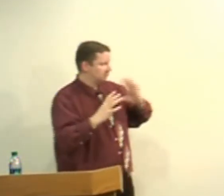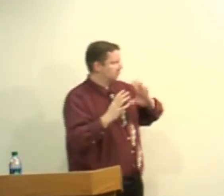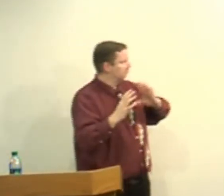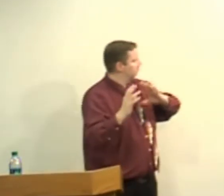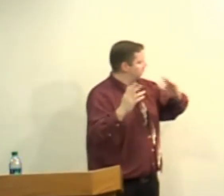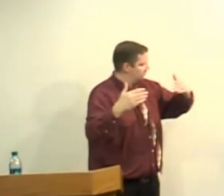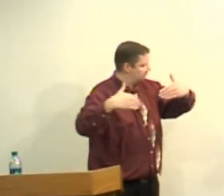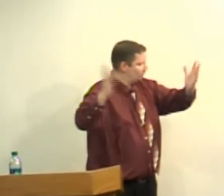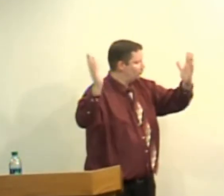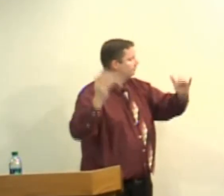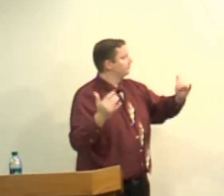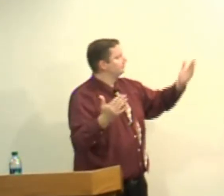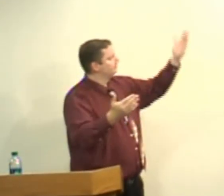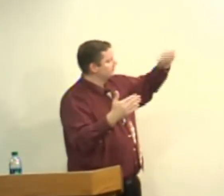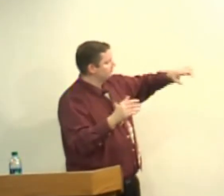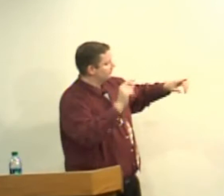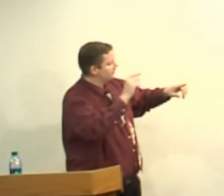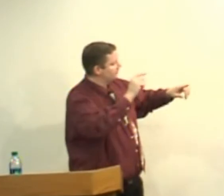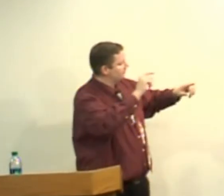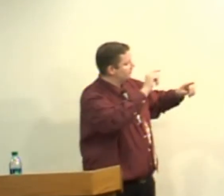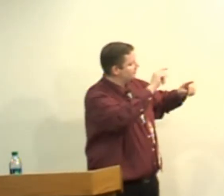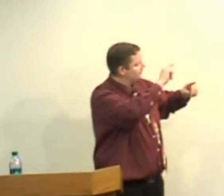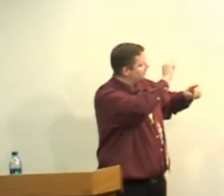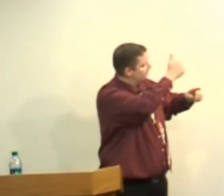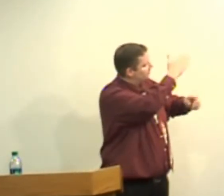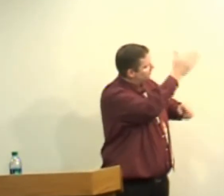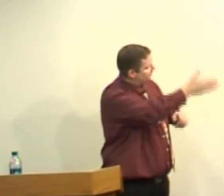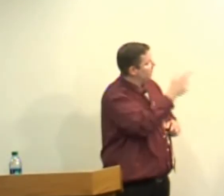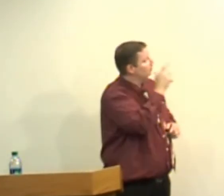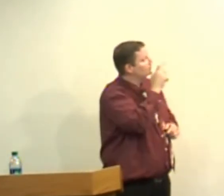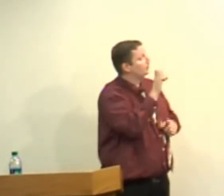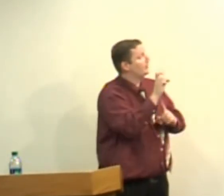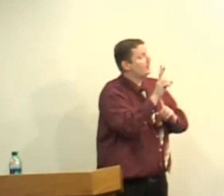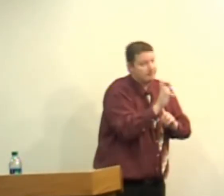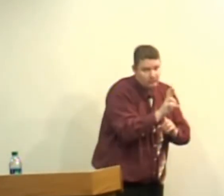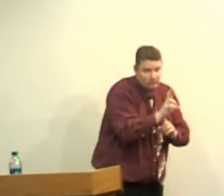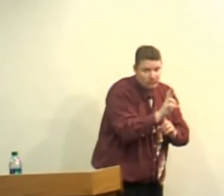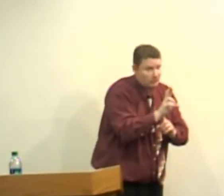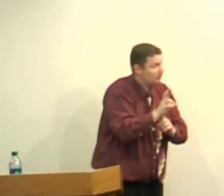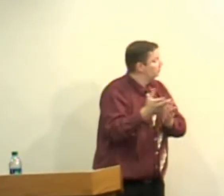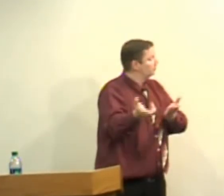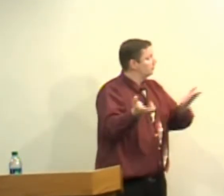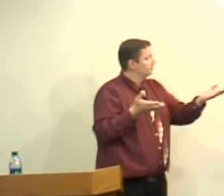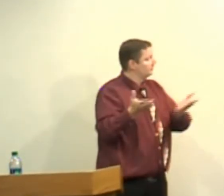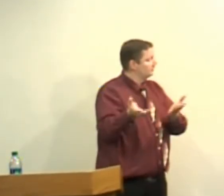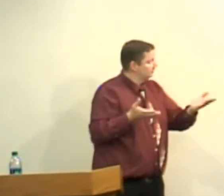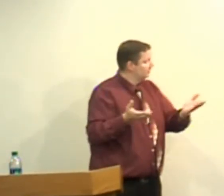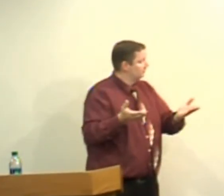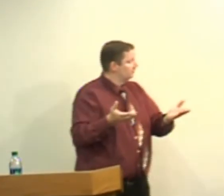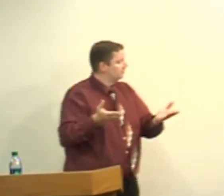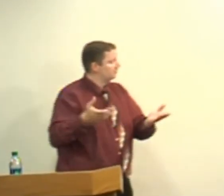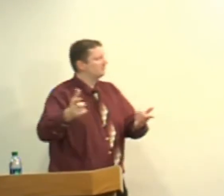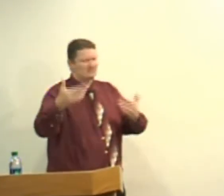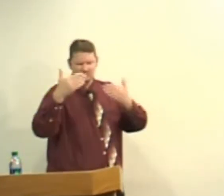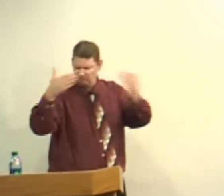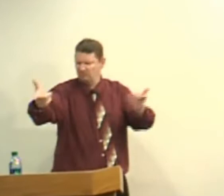sharing the gospel, whatever, or speaking, the utterances of God.